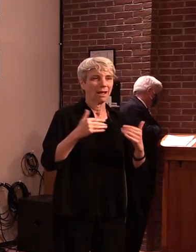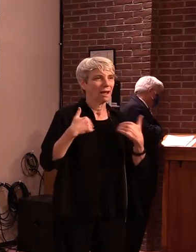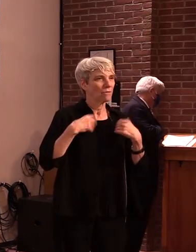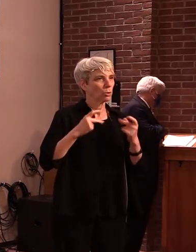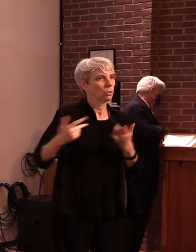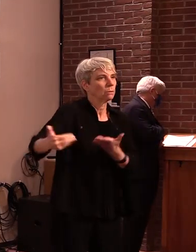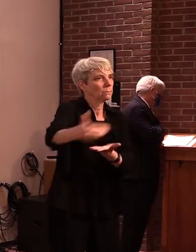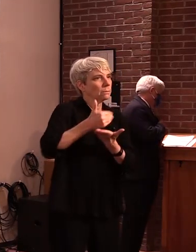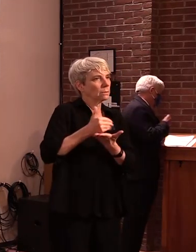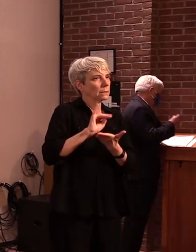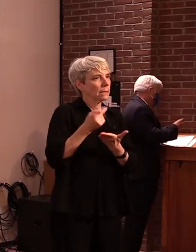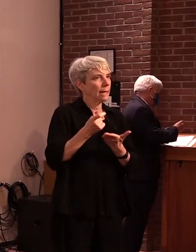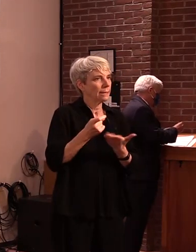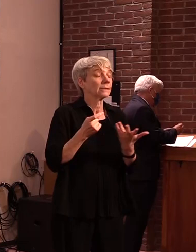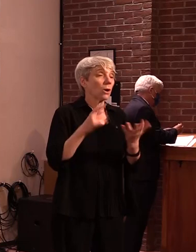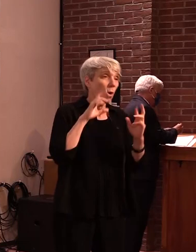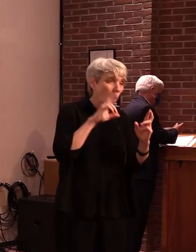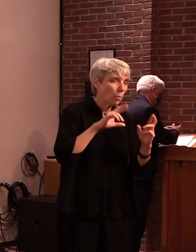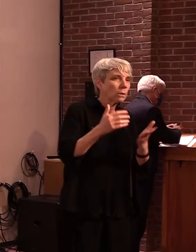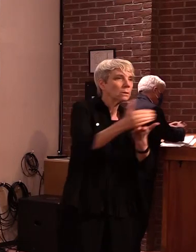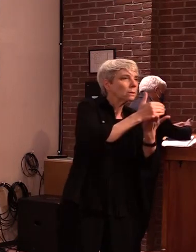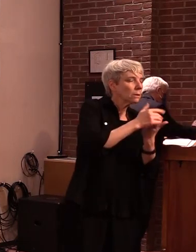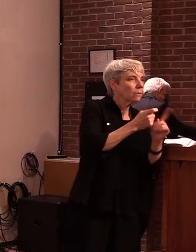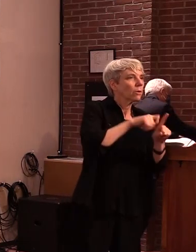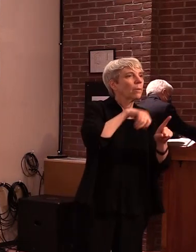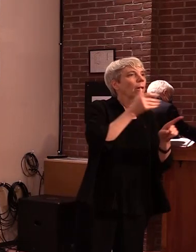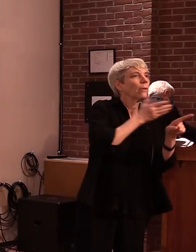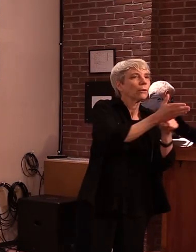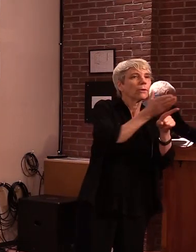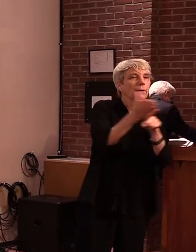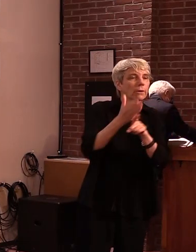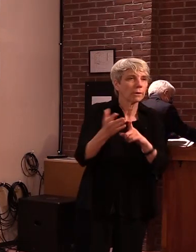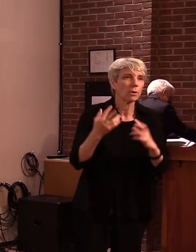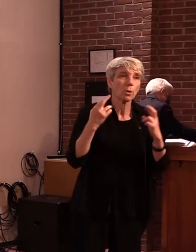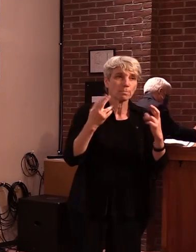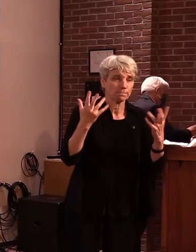in other areas because of the deferred deadline.